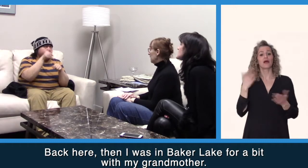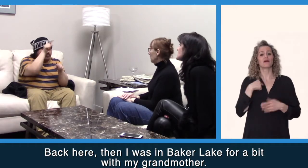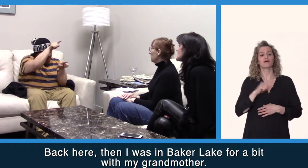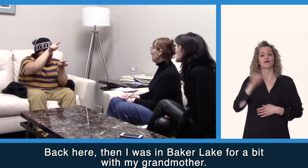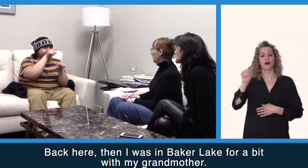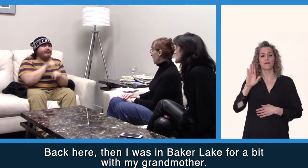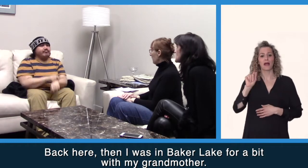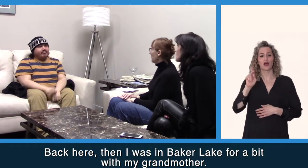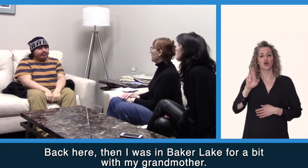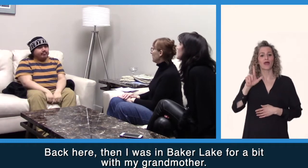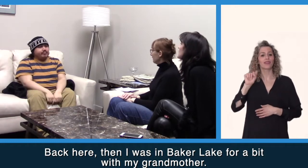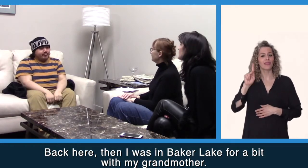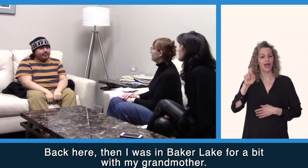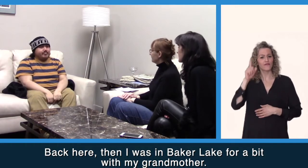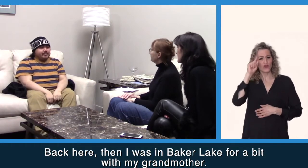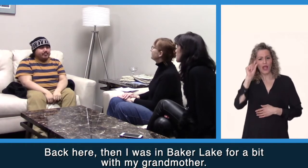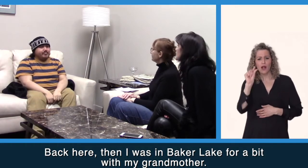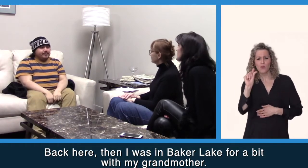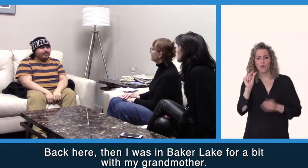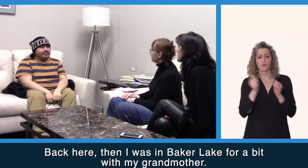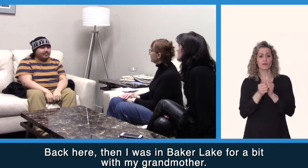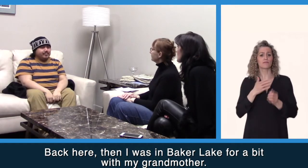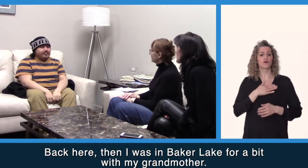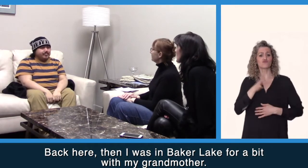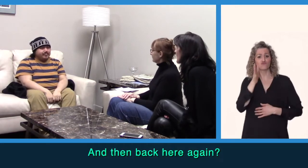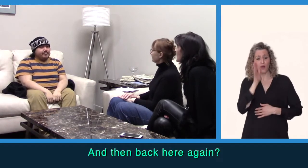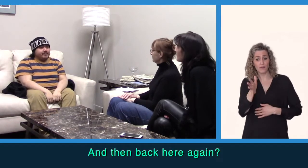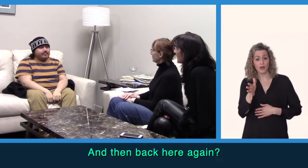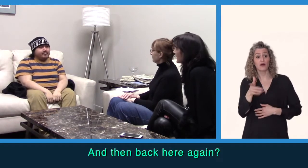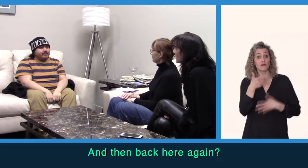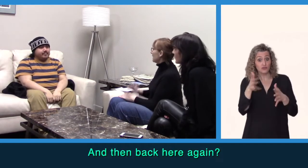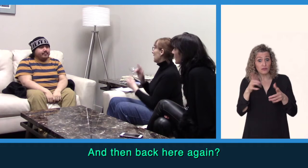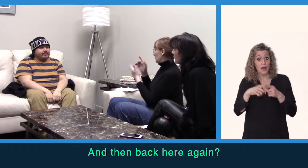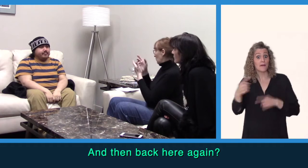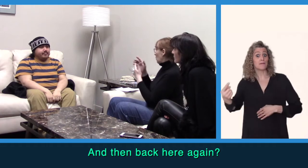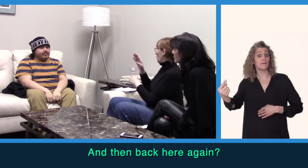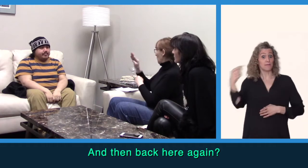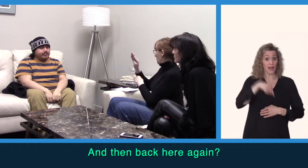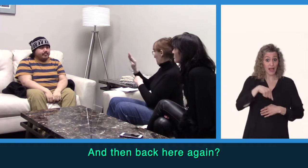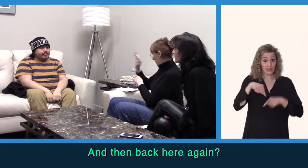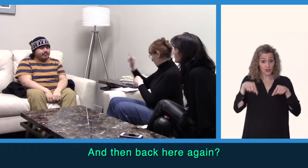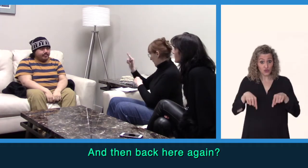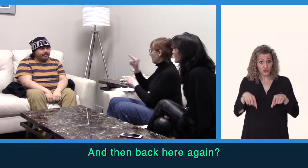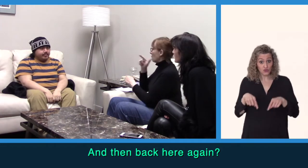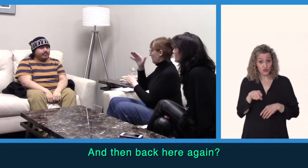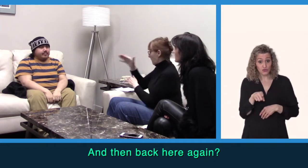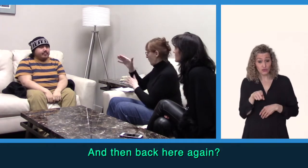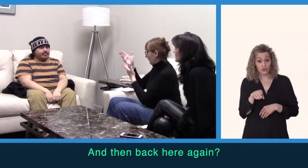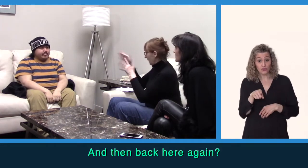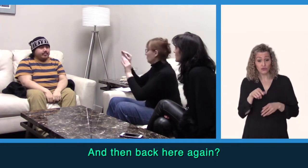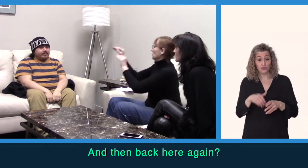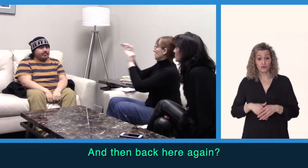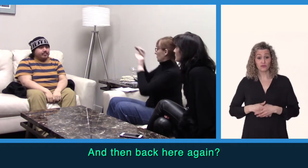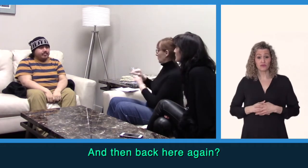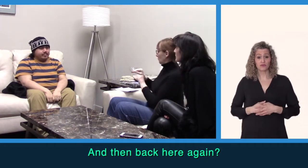in Baker Lake for a bit with my grandmother. Mm-hmm. And then back here again.